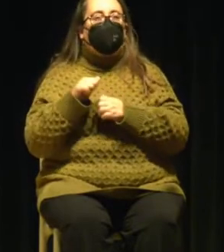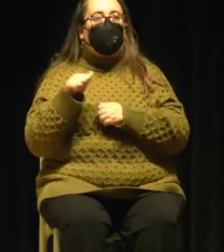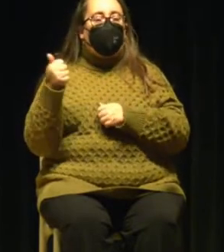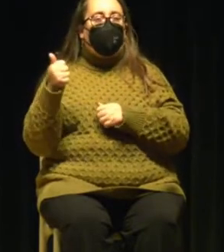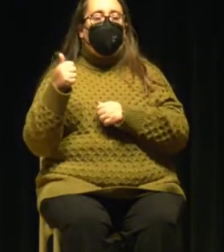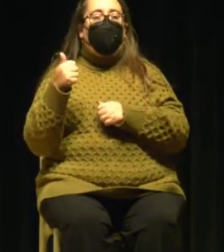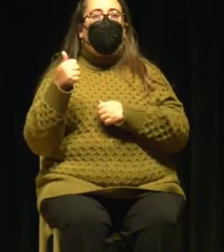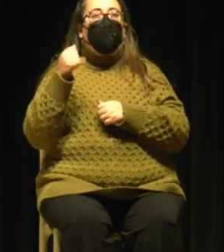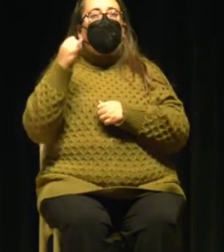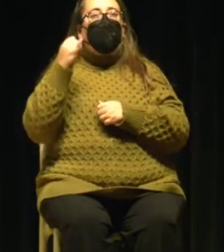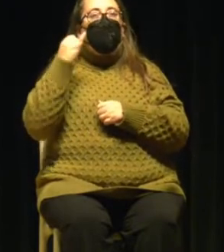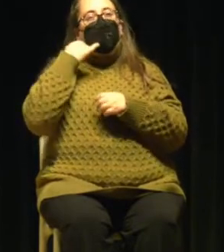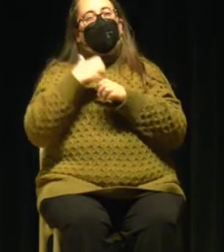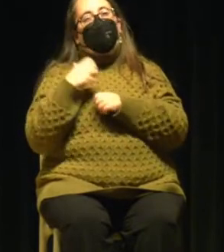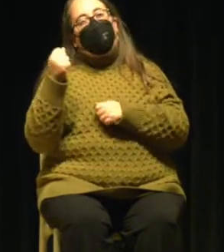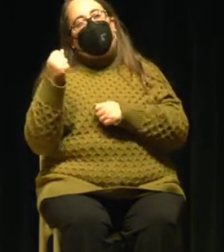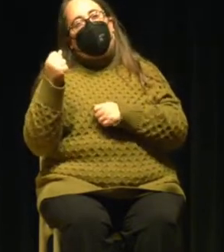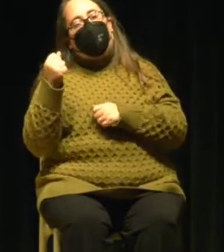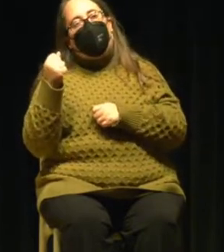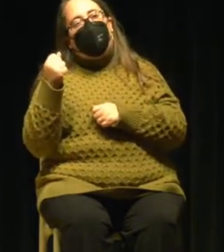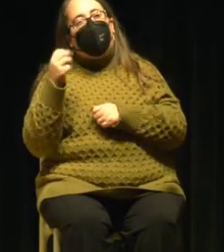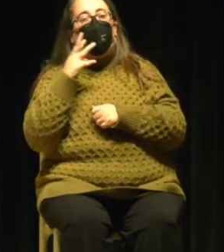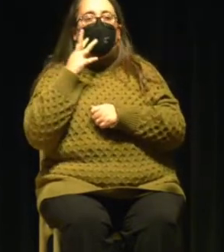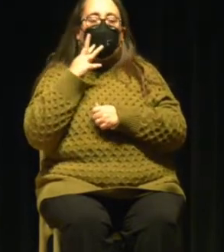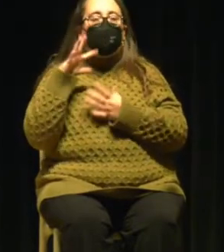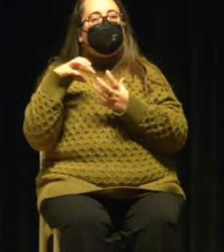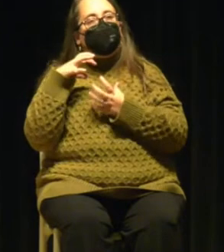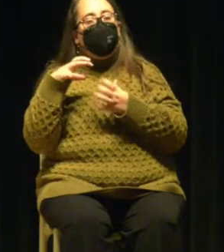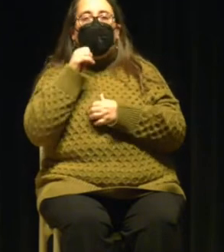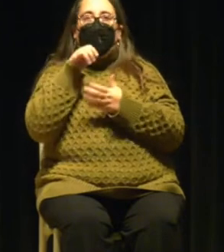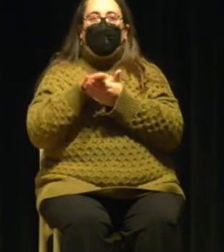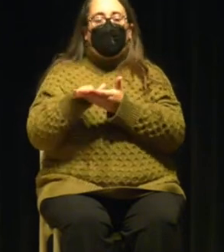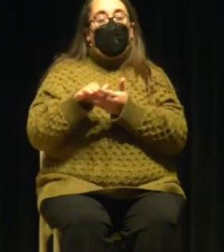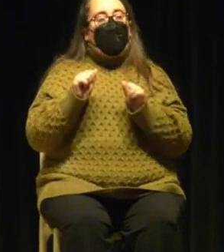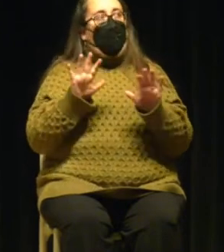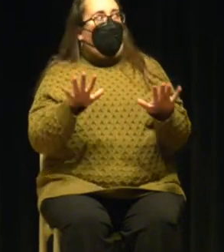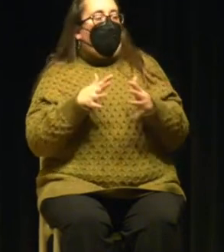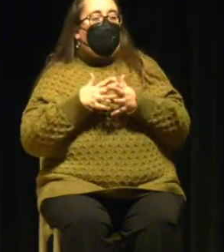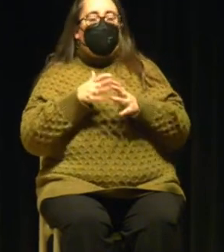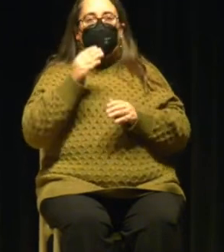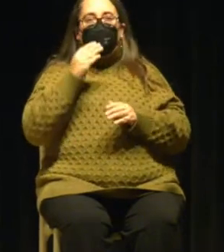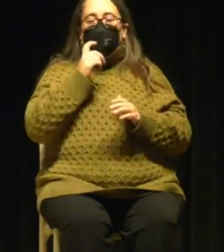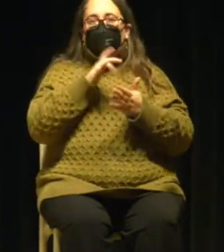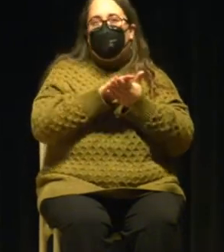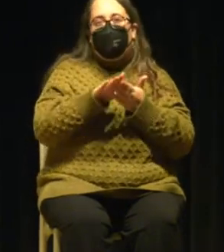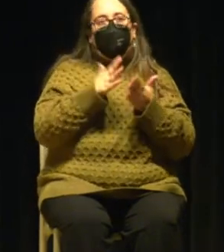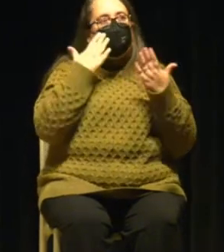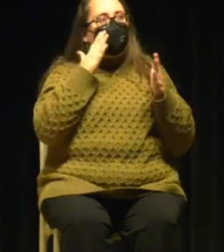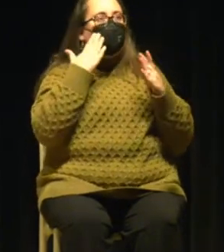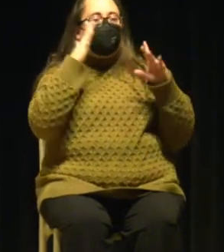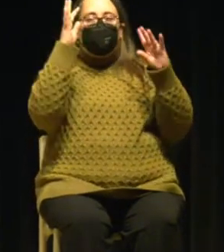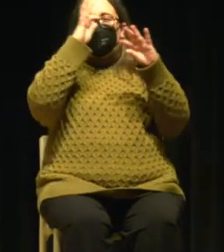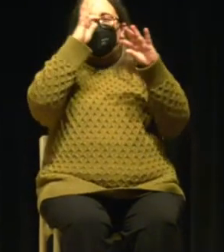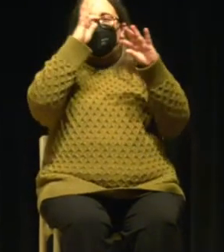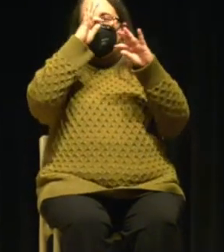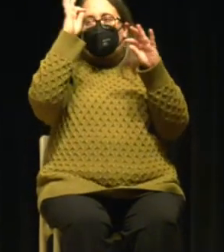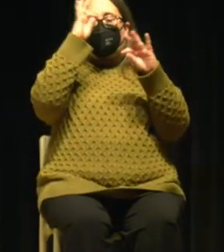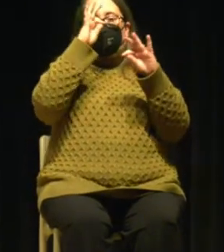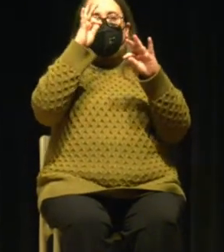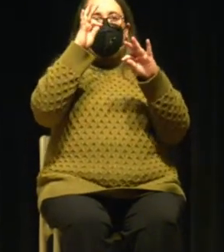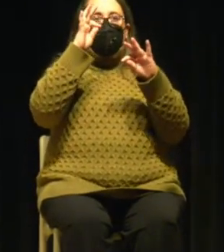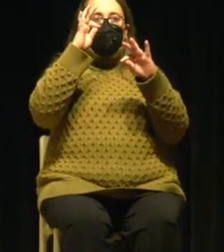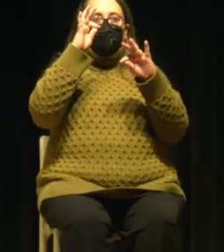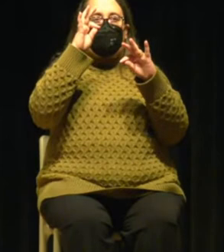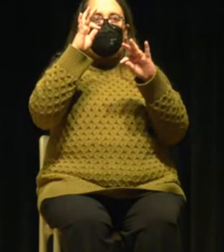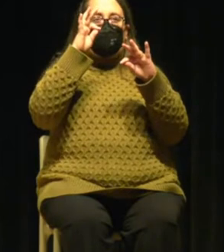stuff. Like, even if you get milk, it'll have like water mixed in. It's not pure. So American food is pure. They didn't know it was pure,